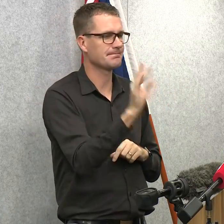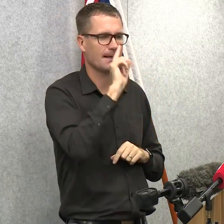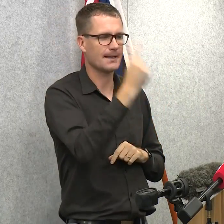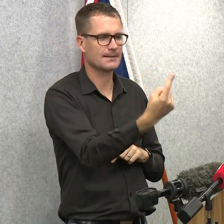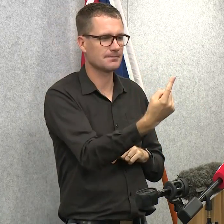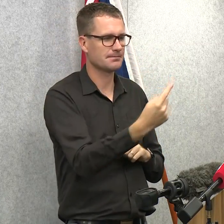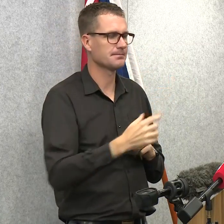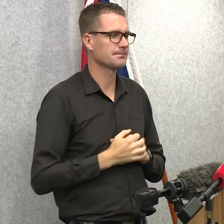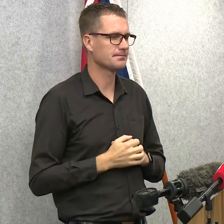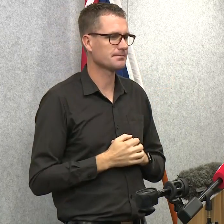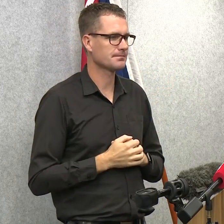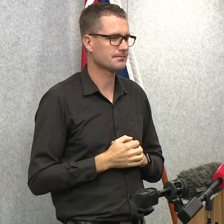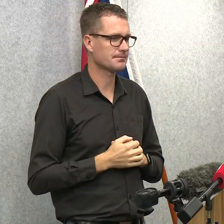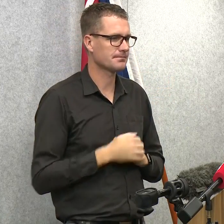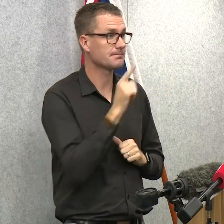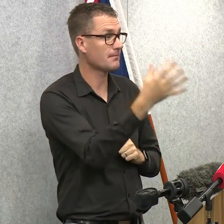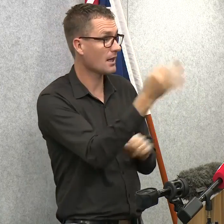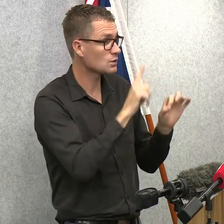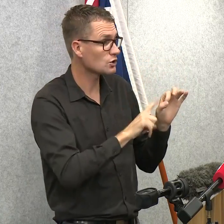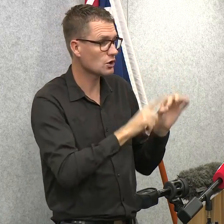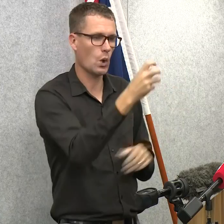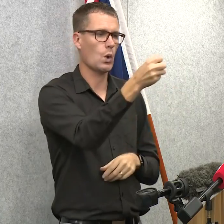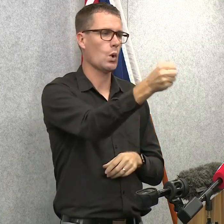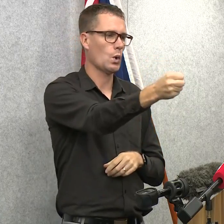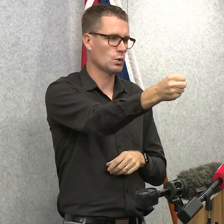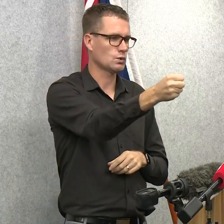that. I've got one or two more things to say, and then I'll